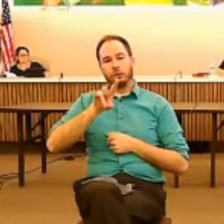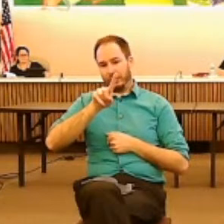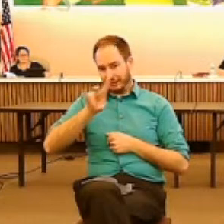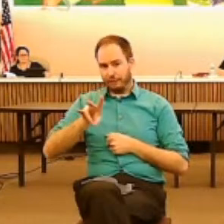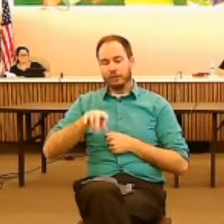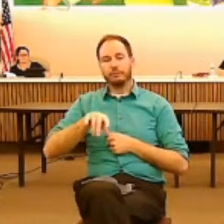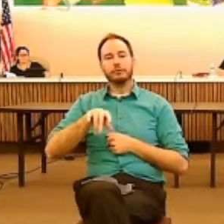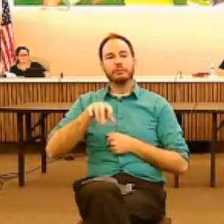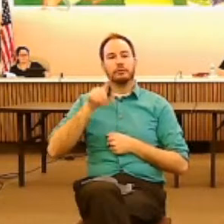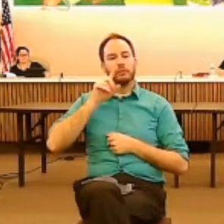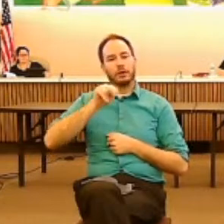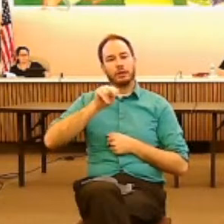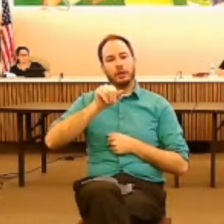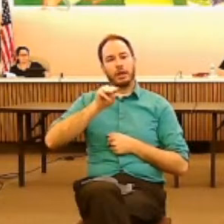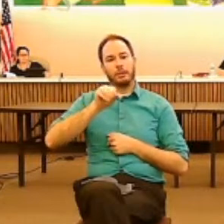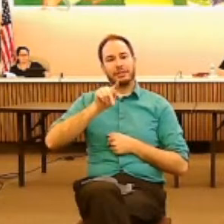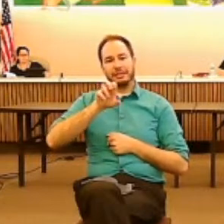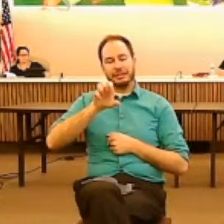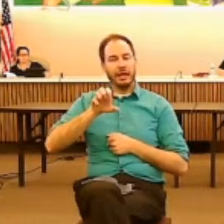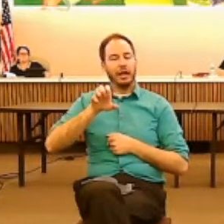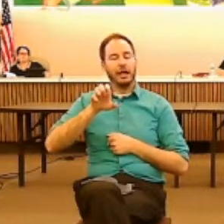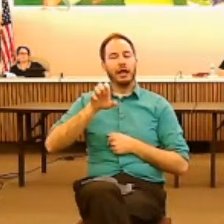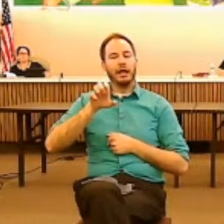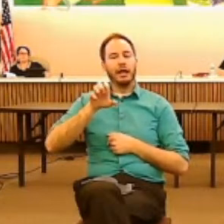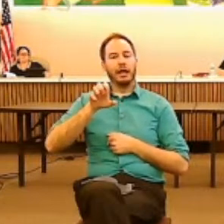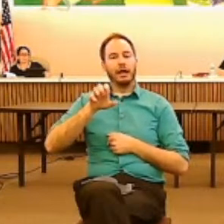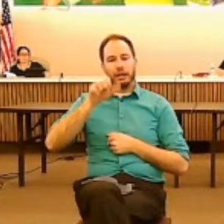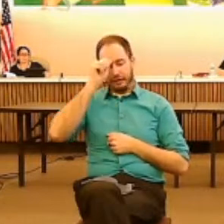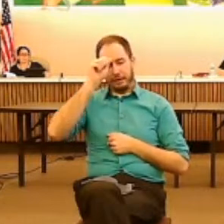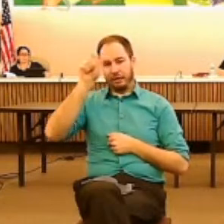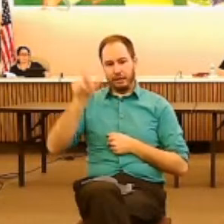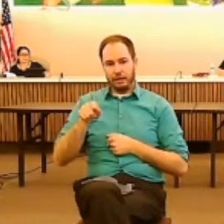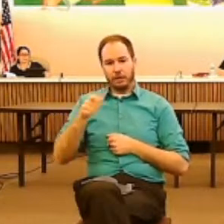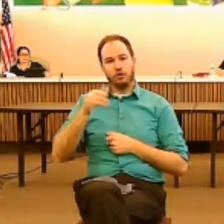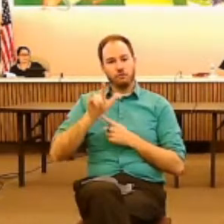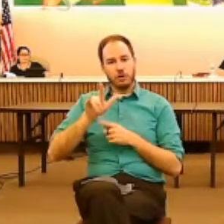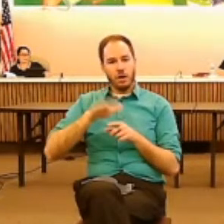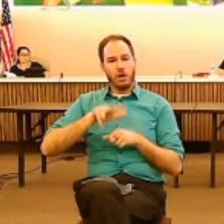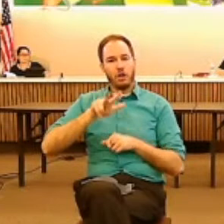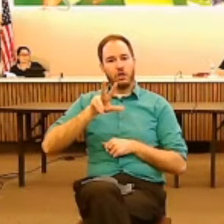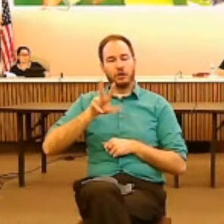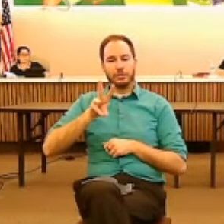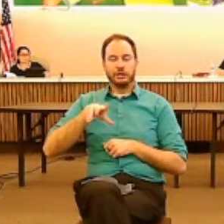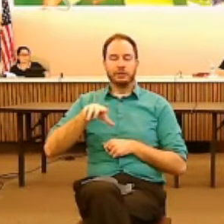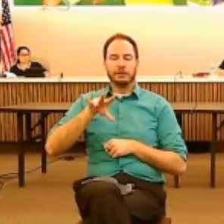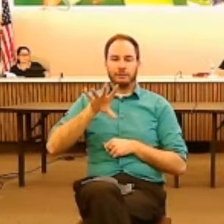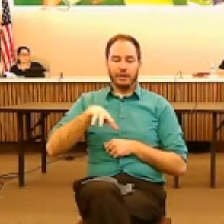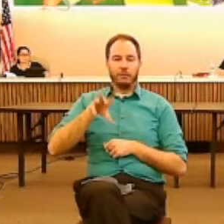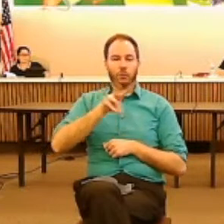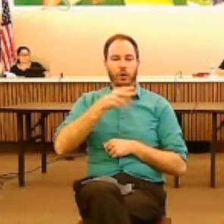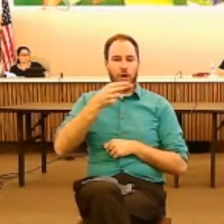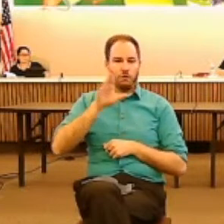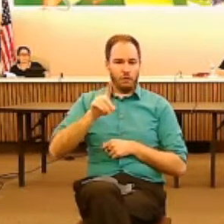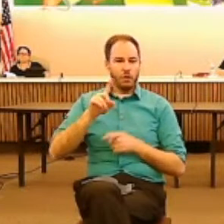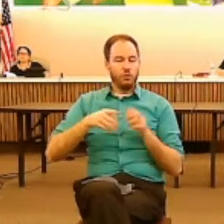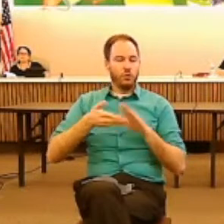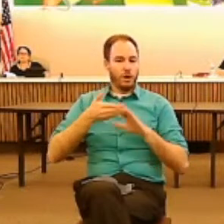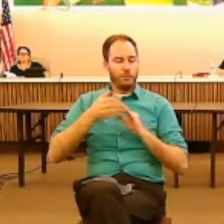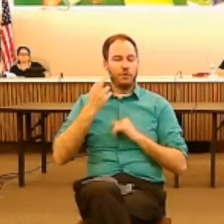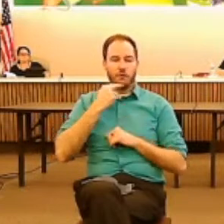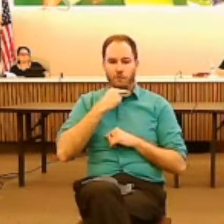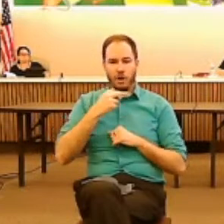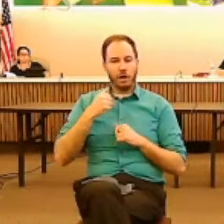2022-017. Namaste Indian Grill, 3675 West Henrietta Road, to operate a restaurant serving alcohol